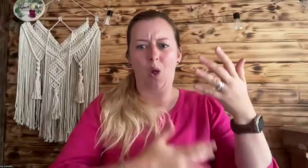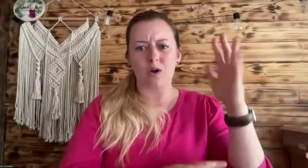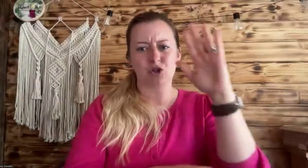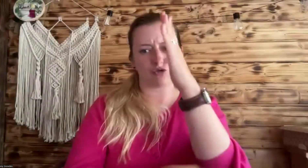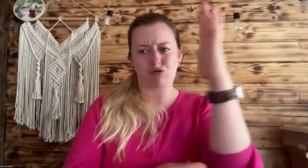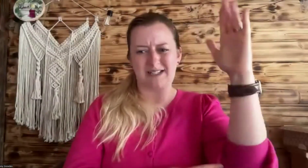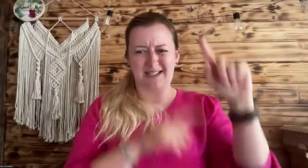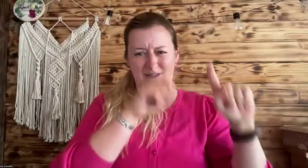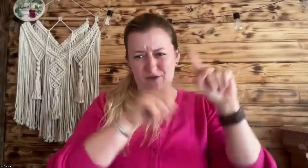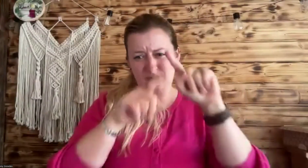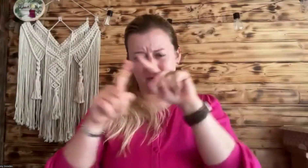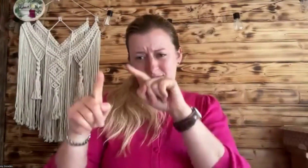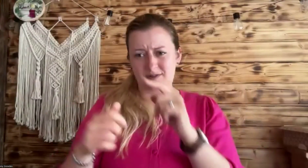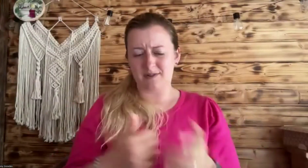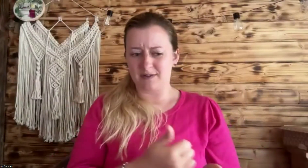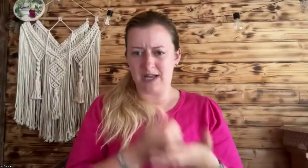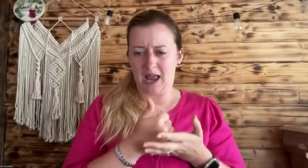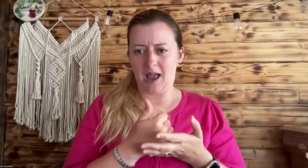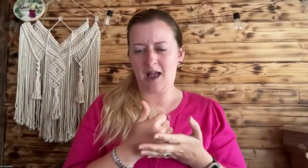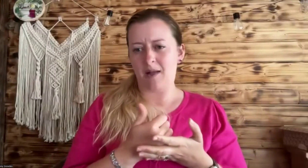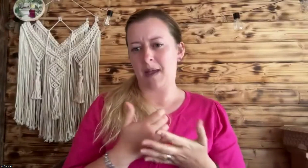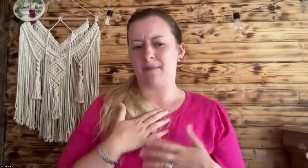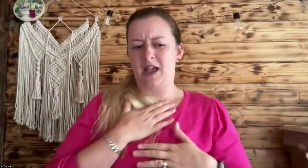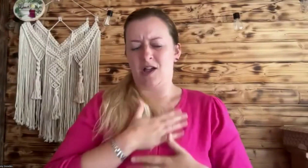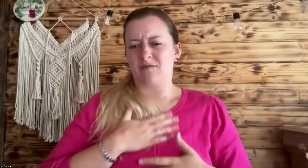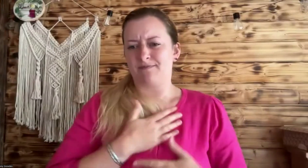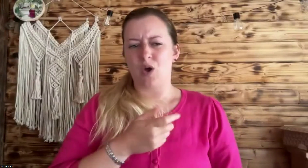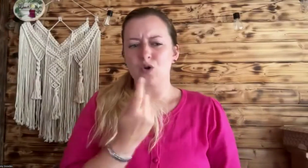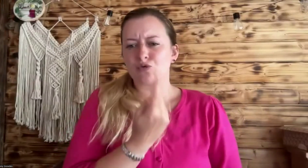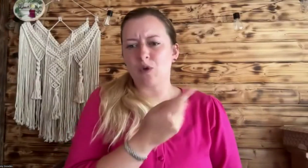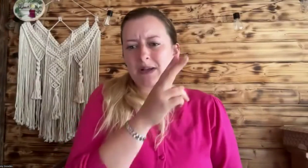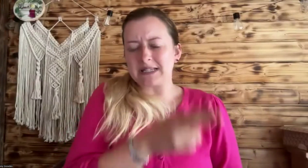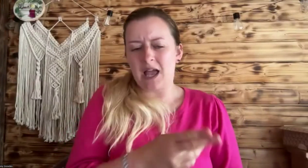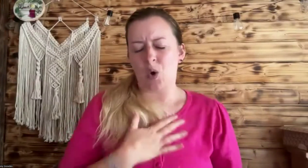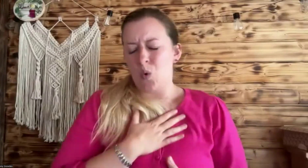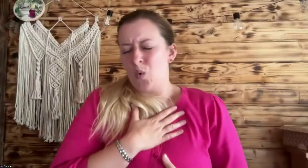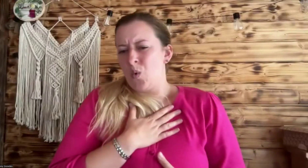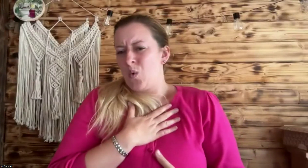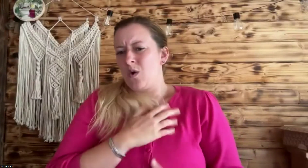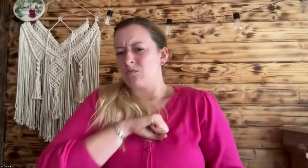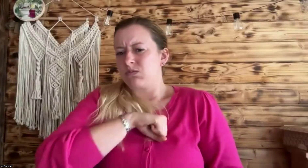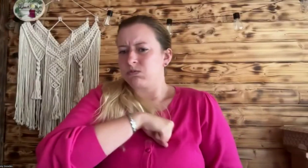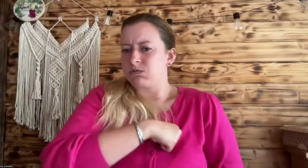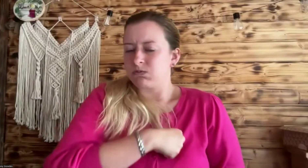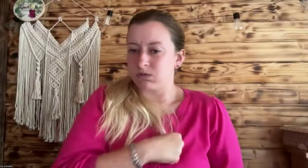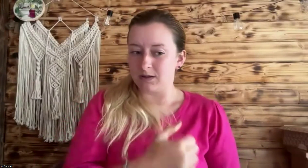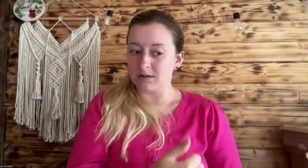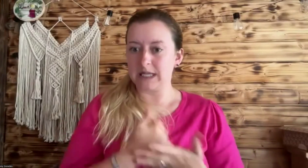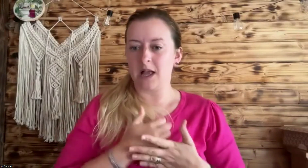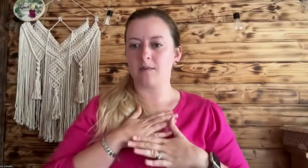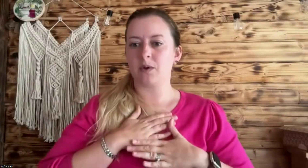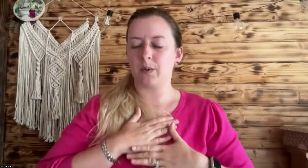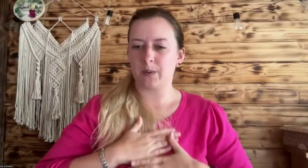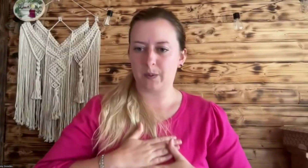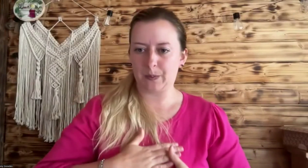are struggling? So that's wonderful. So now we're going to talk about focus and concentration, and we